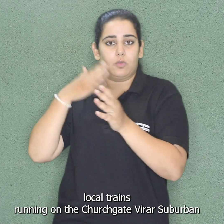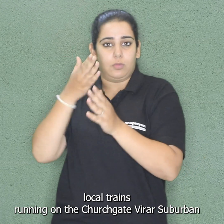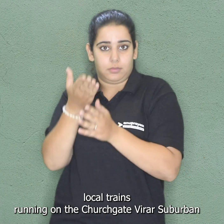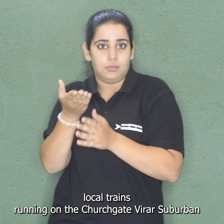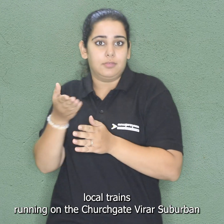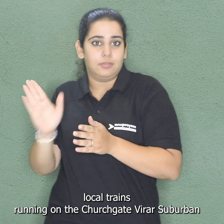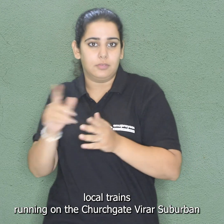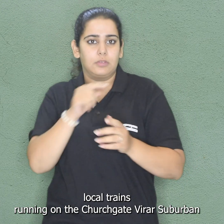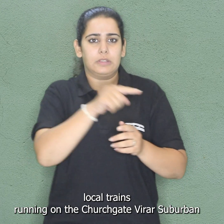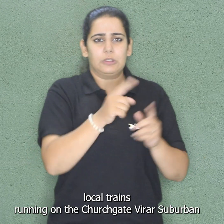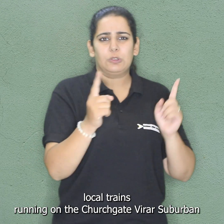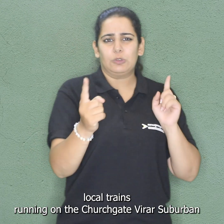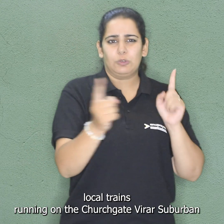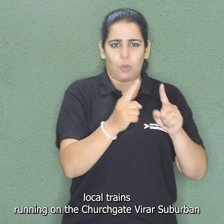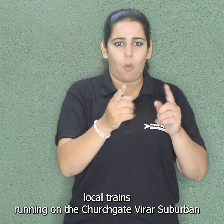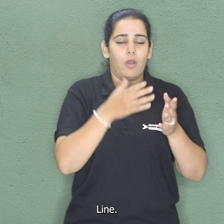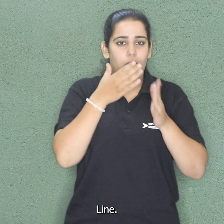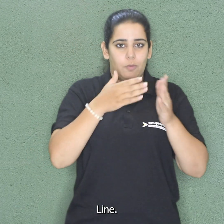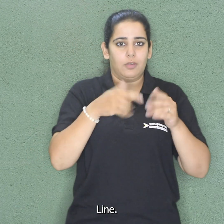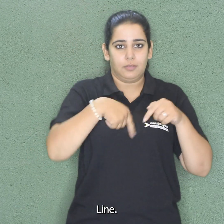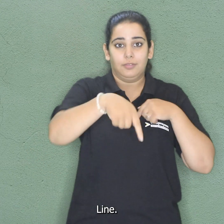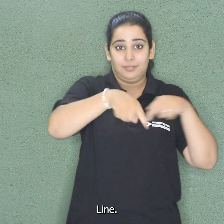the Churchgate-Virar suburban line.